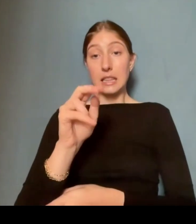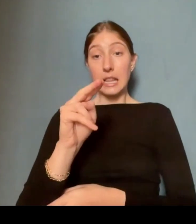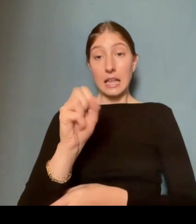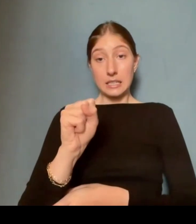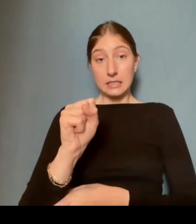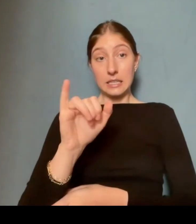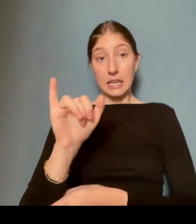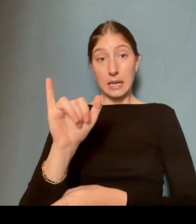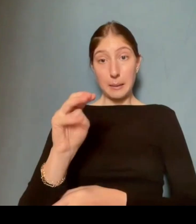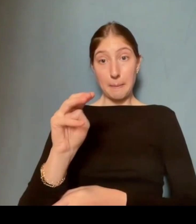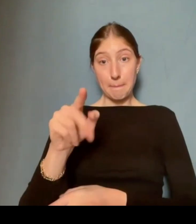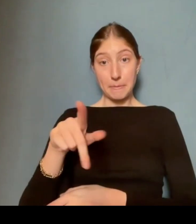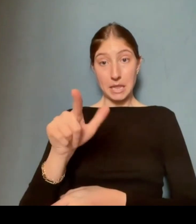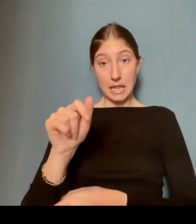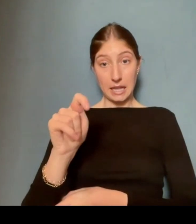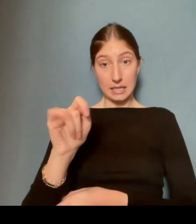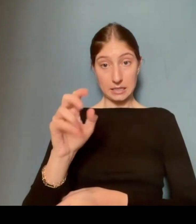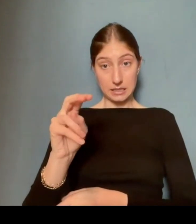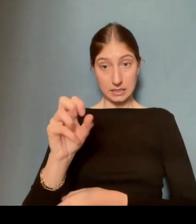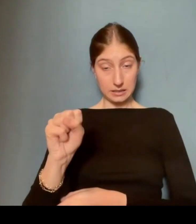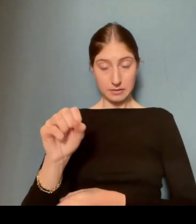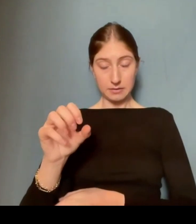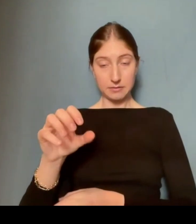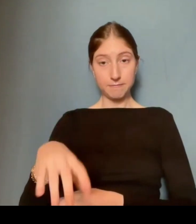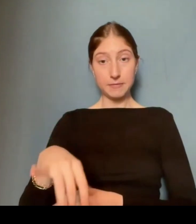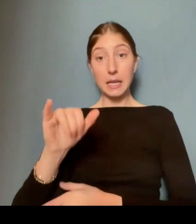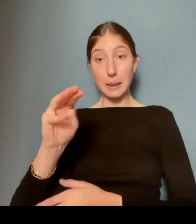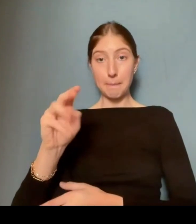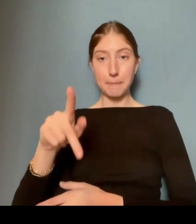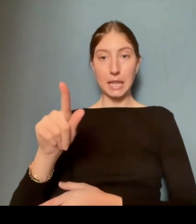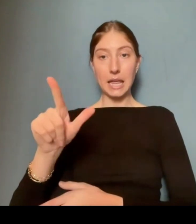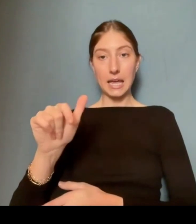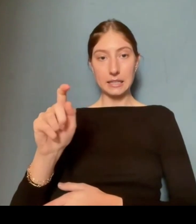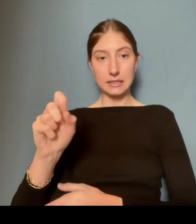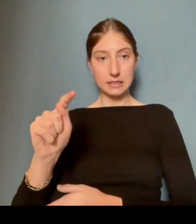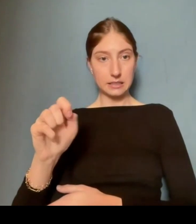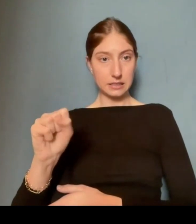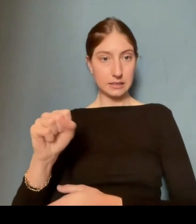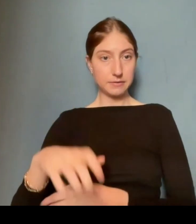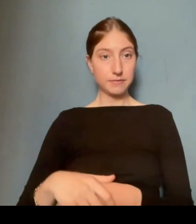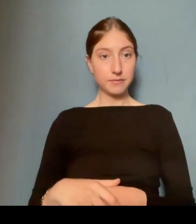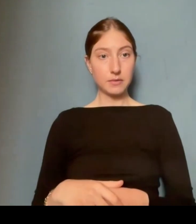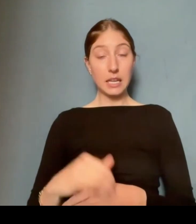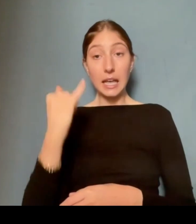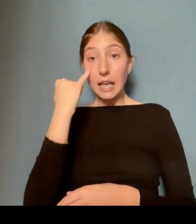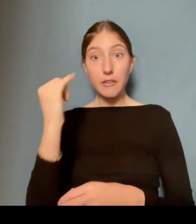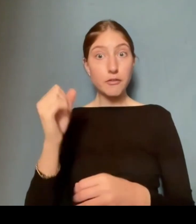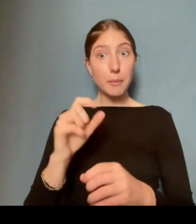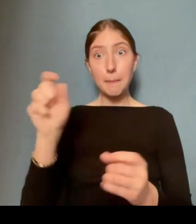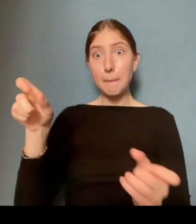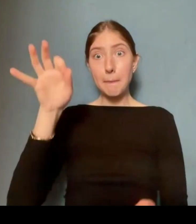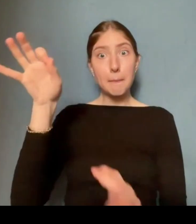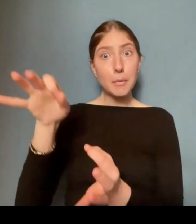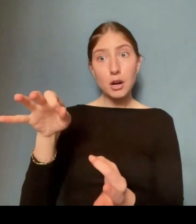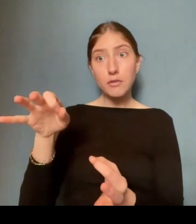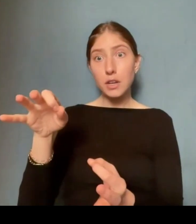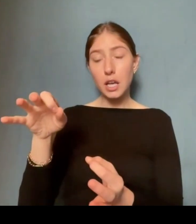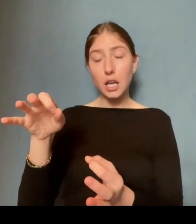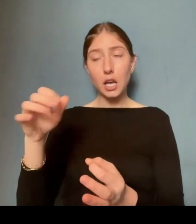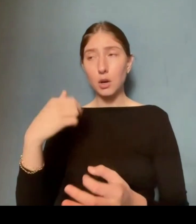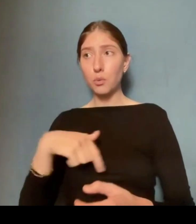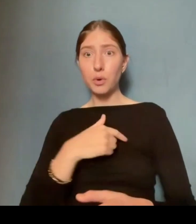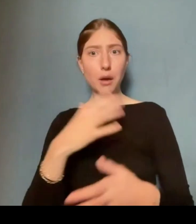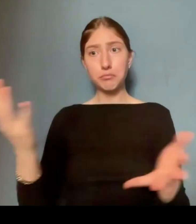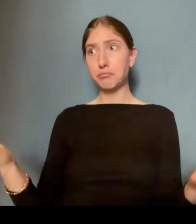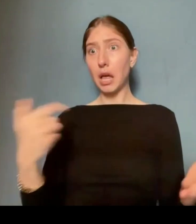there isn't a perfect lens implant. If there was a perfect lens implant, I would just say, we're going to give you the perfect lens implant. There's no questions about it,